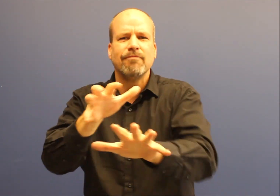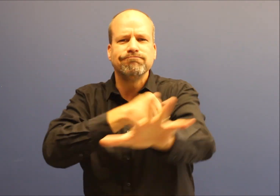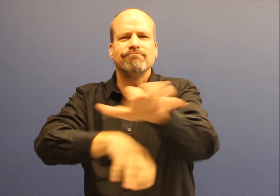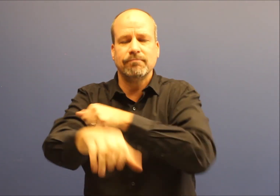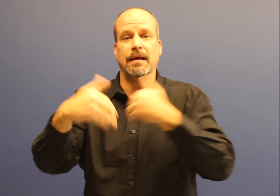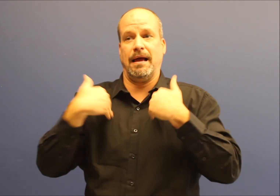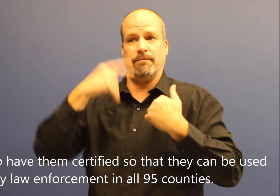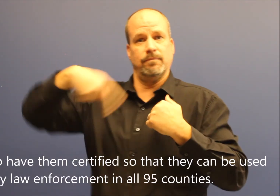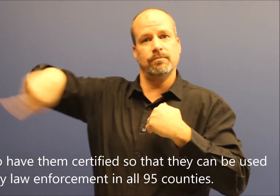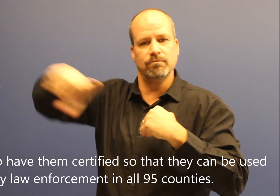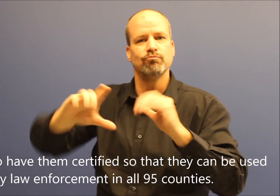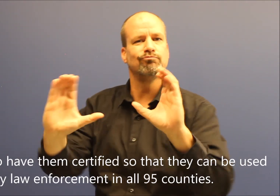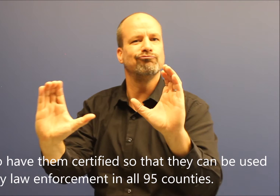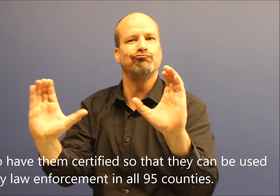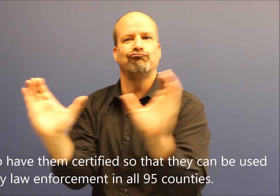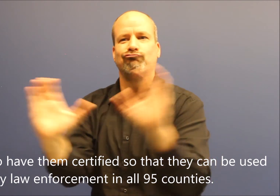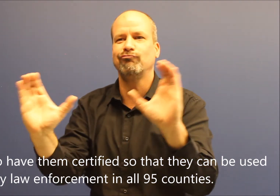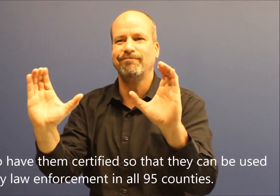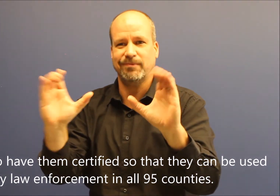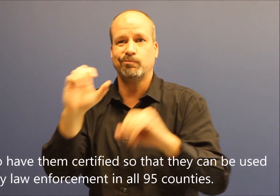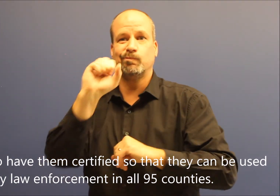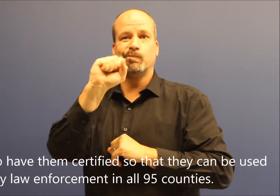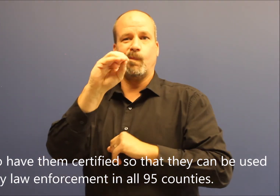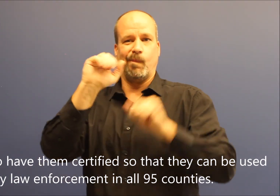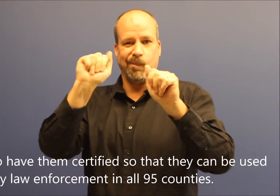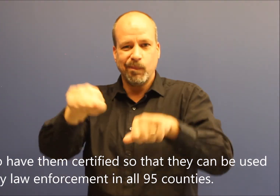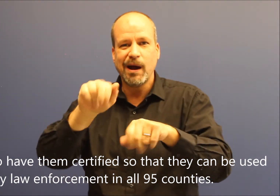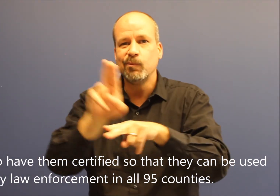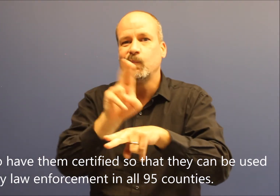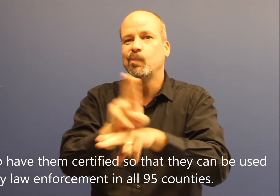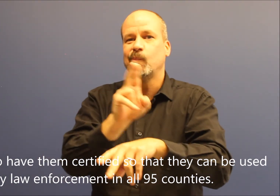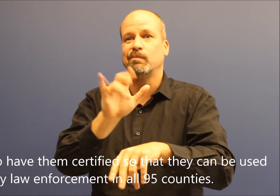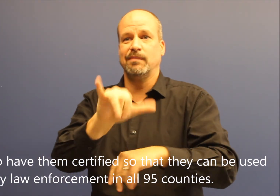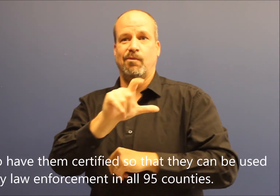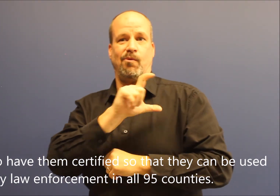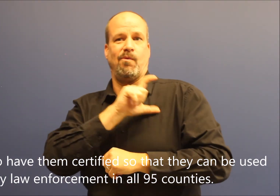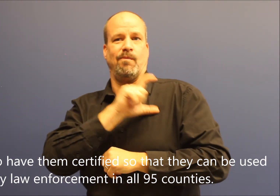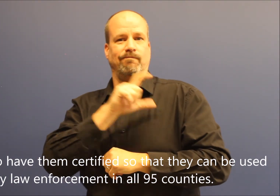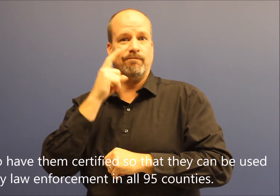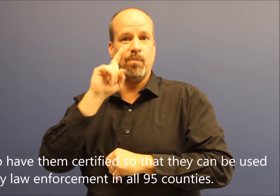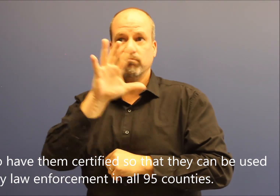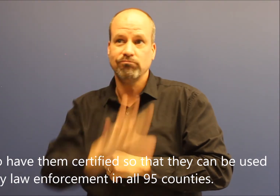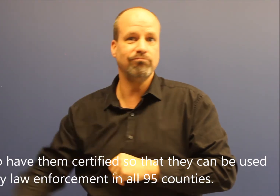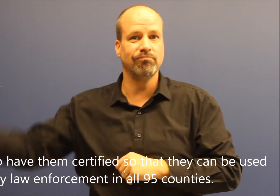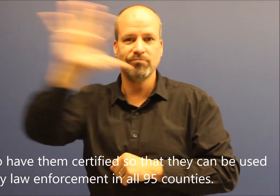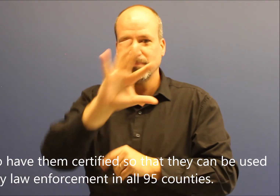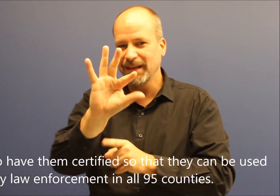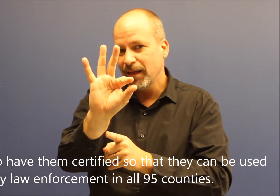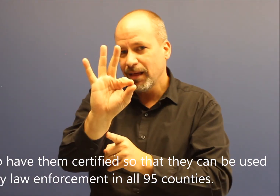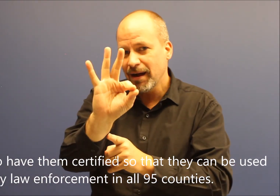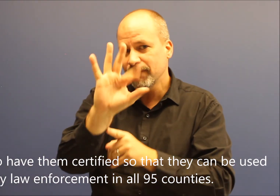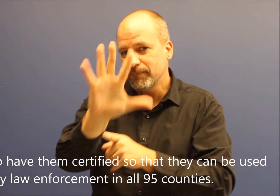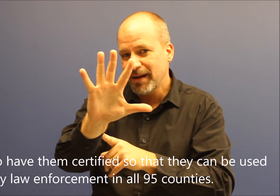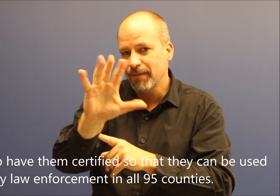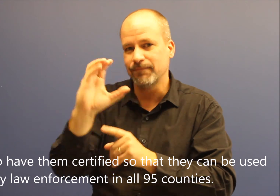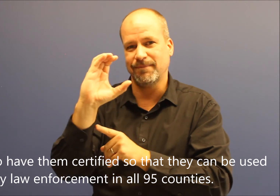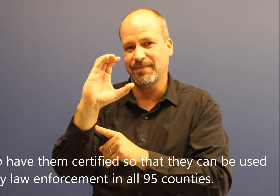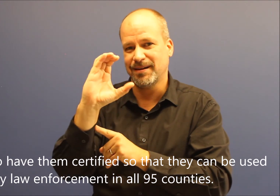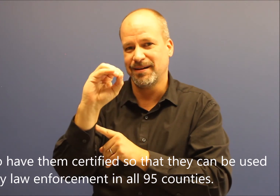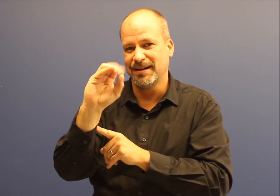We plan to have them certified so that they can be used by law enforcement in all 95 counties.